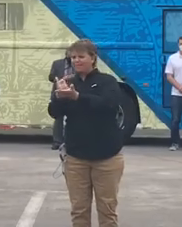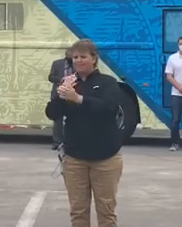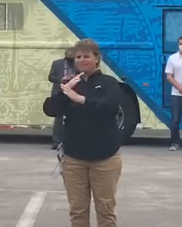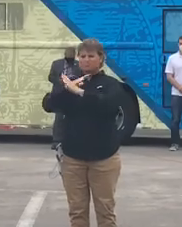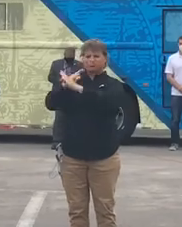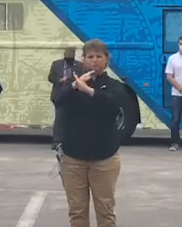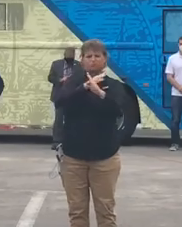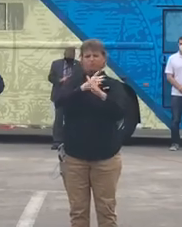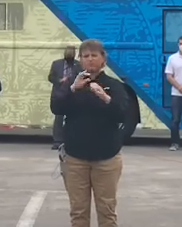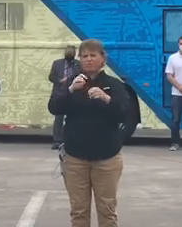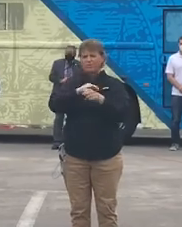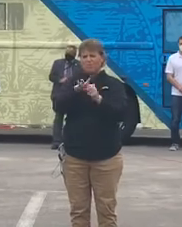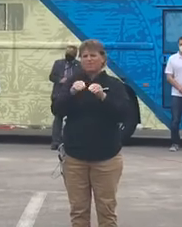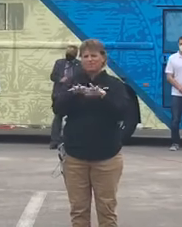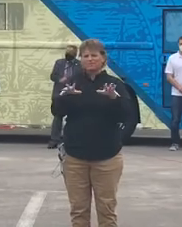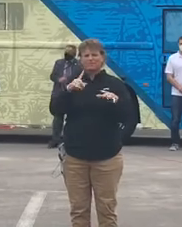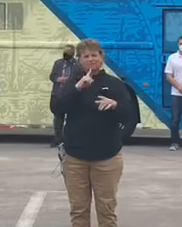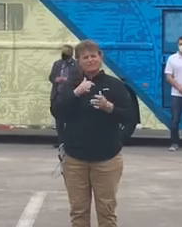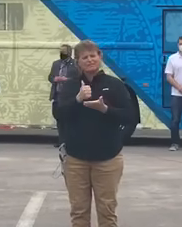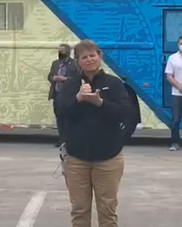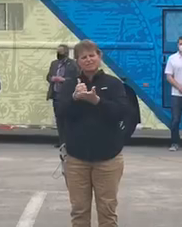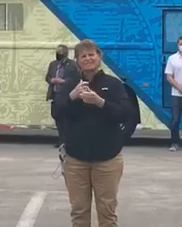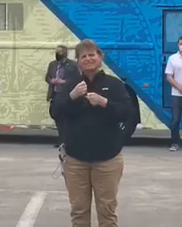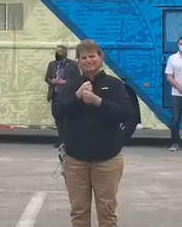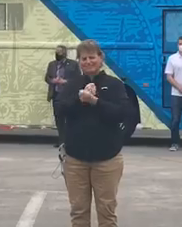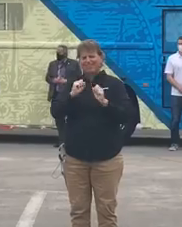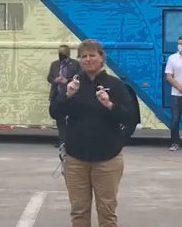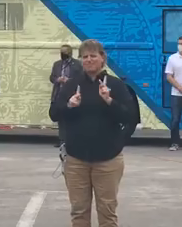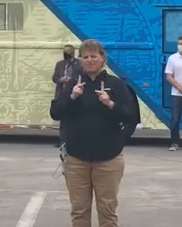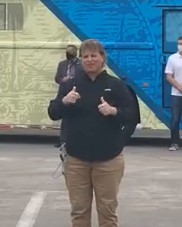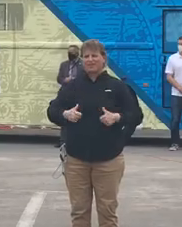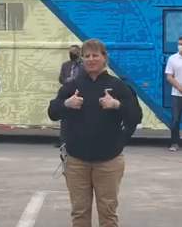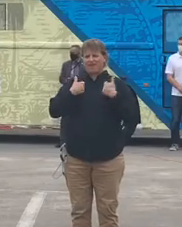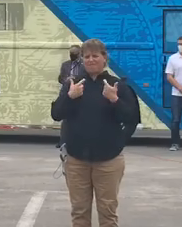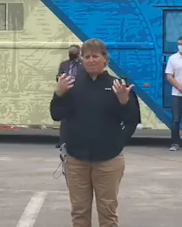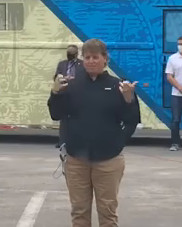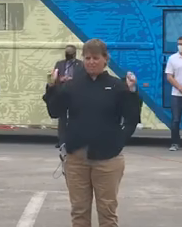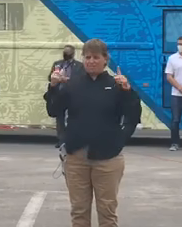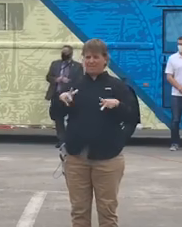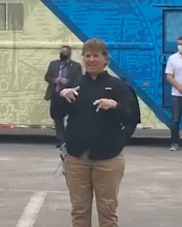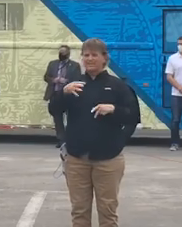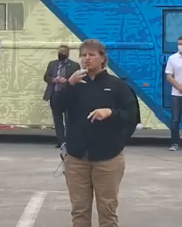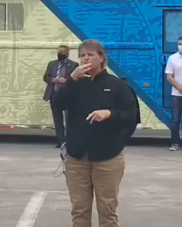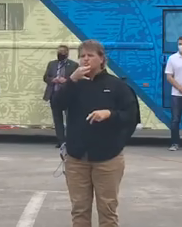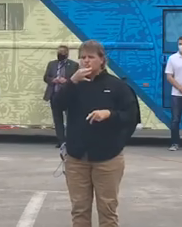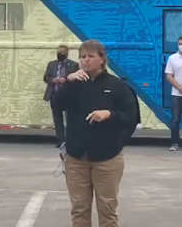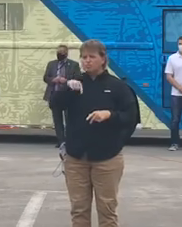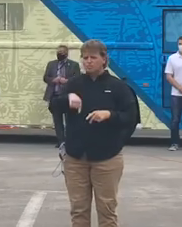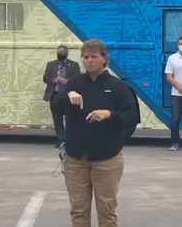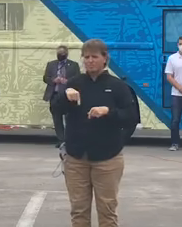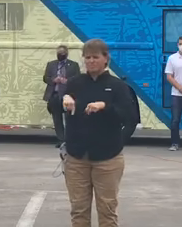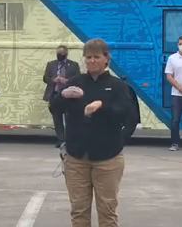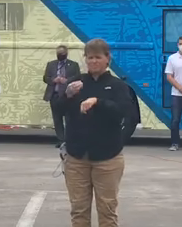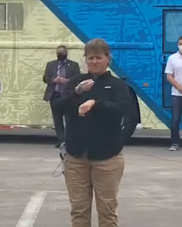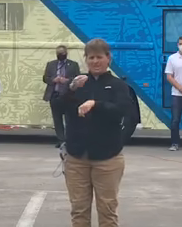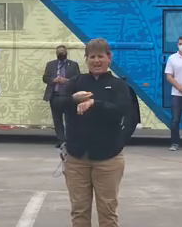happy to be able to do it. I'm going to be back soon down here. This is very important that Miami continues to do what